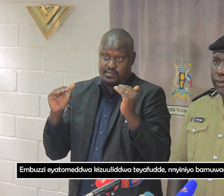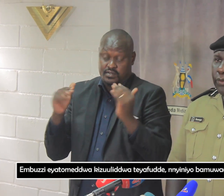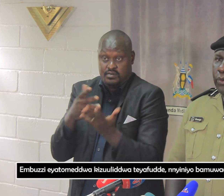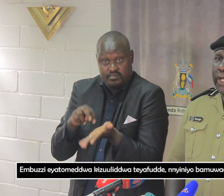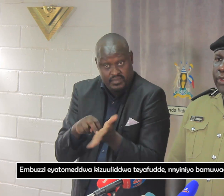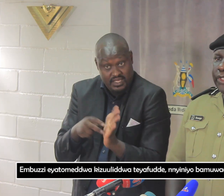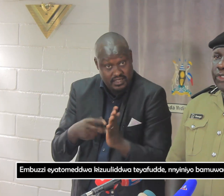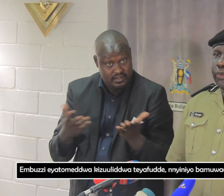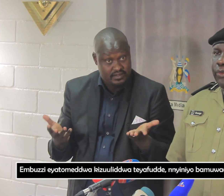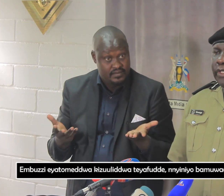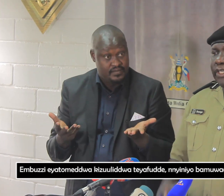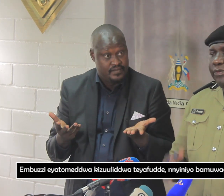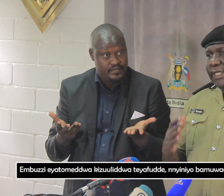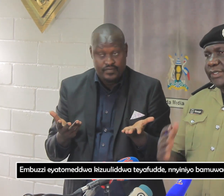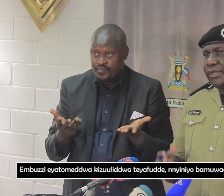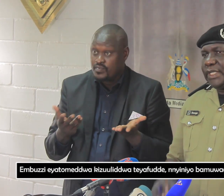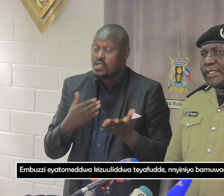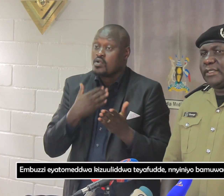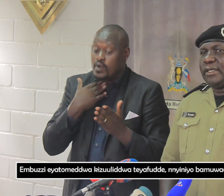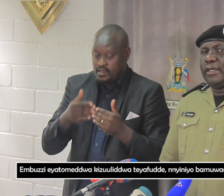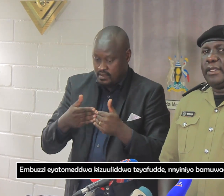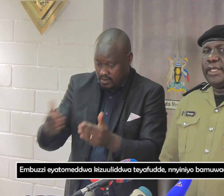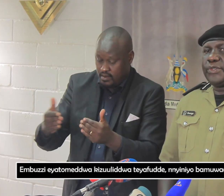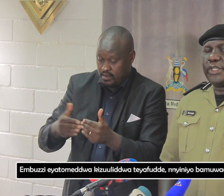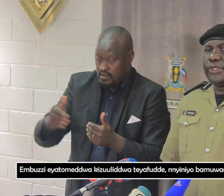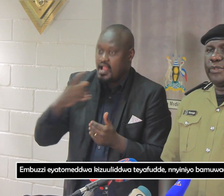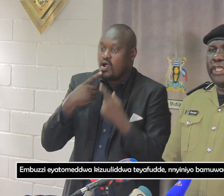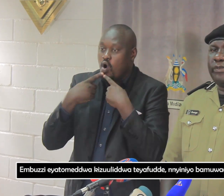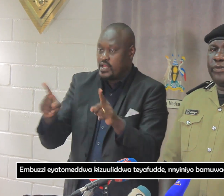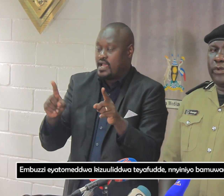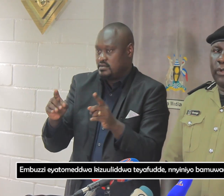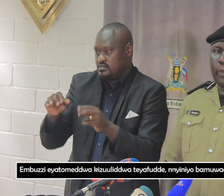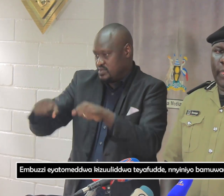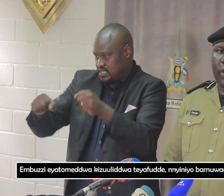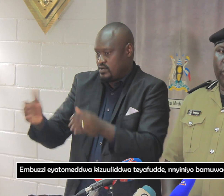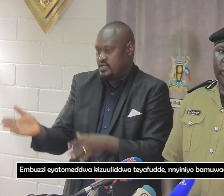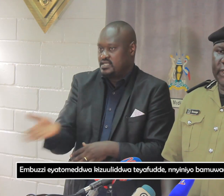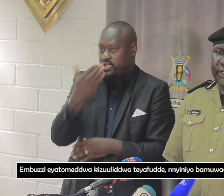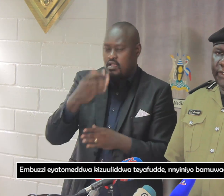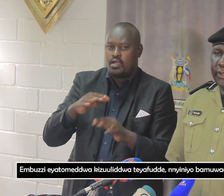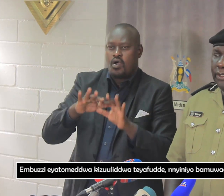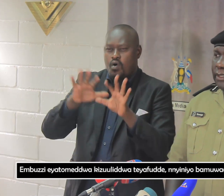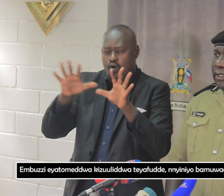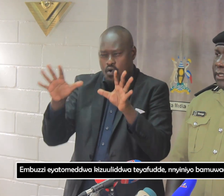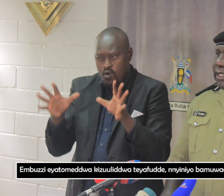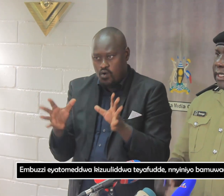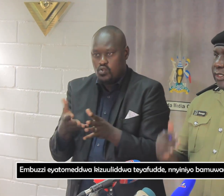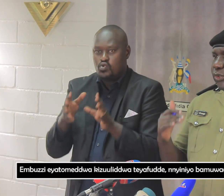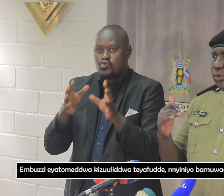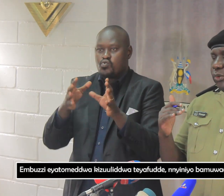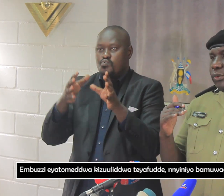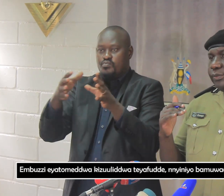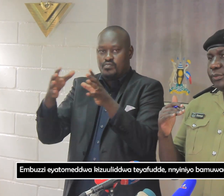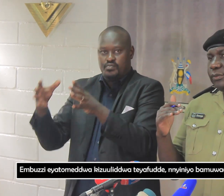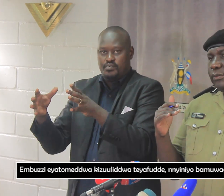Therefore, we are going to give release orders. The instructions were given for all stations